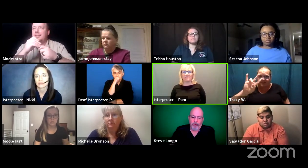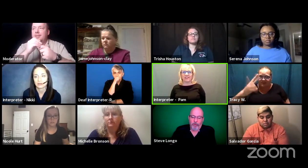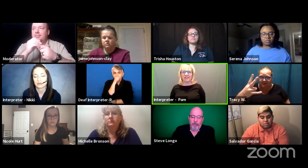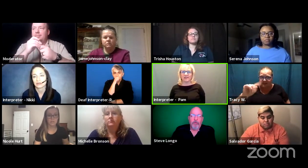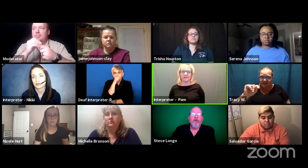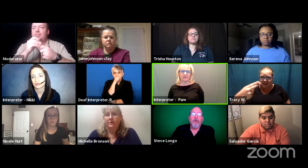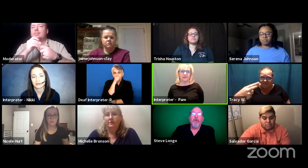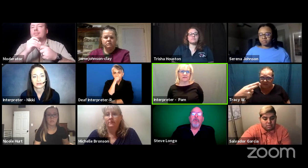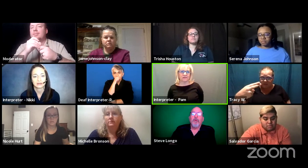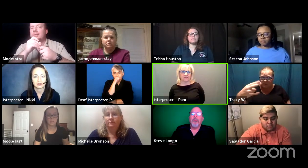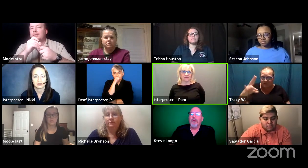7th.